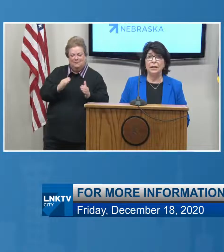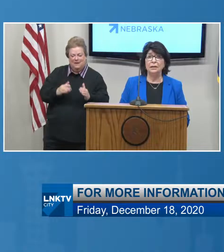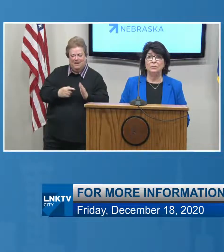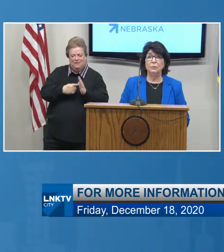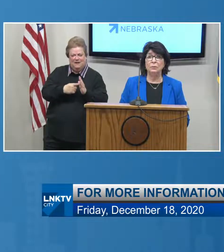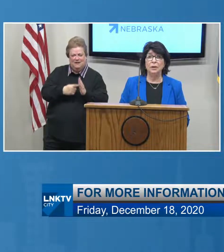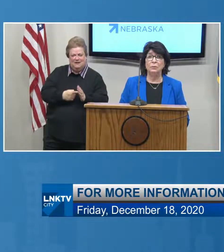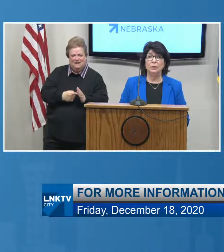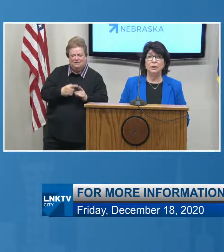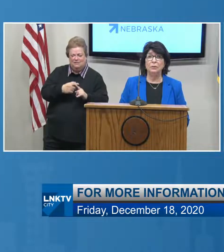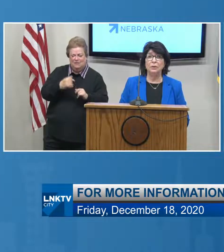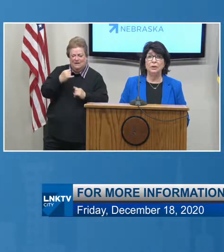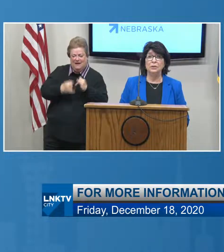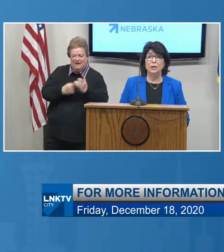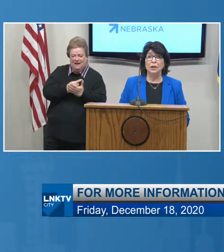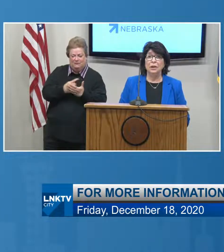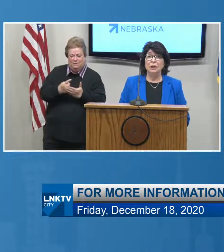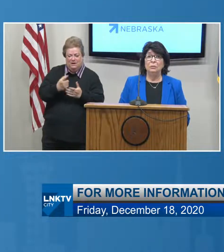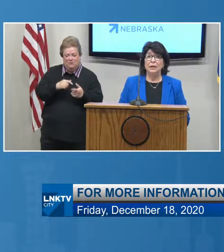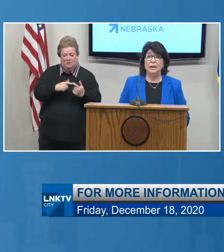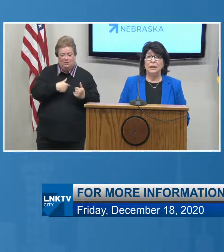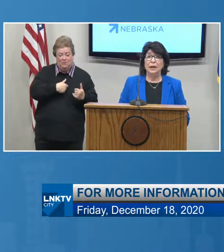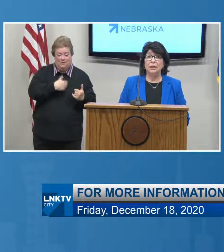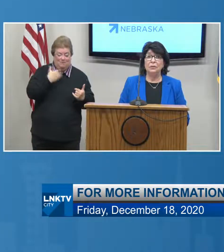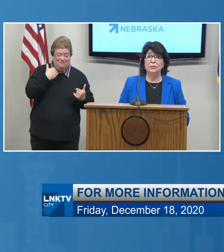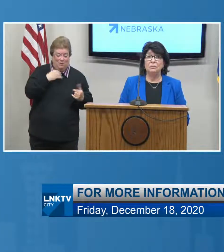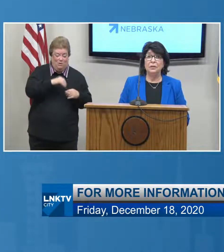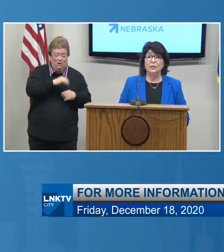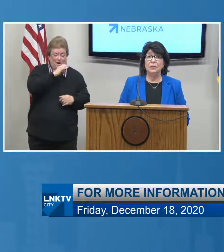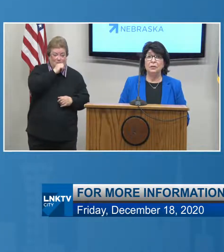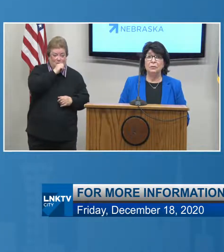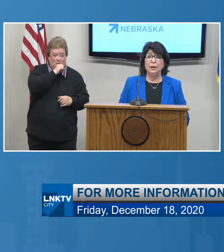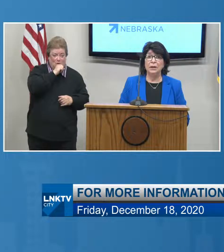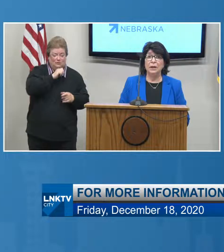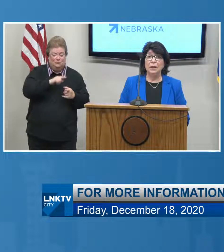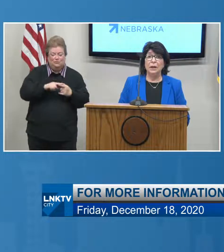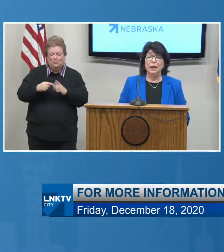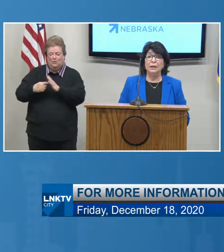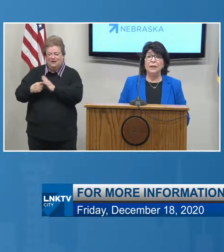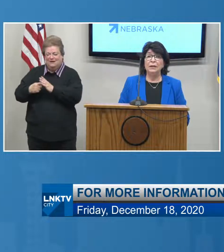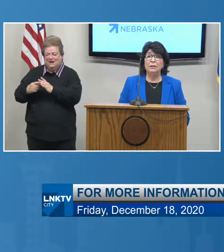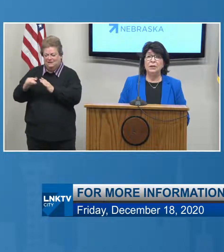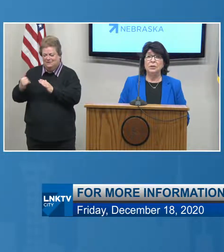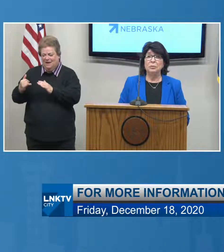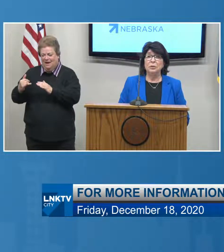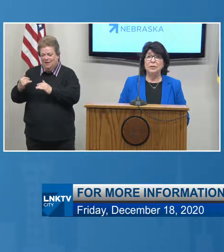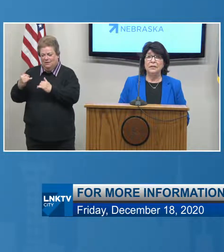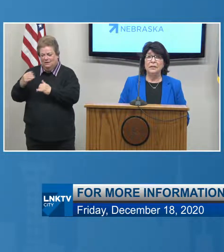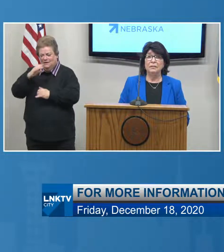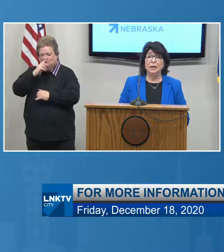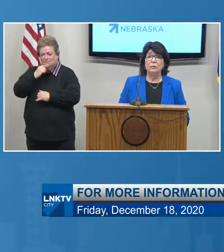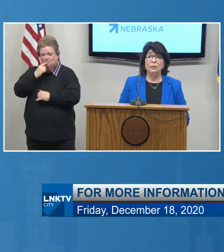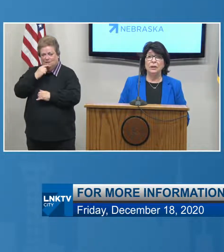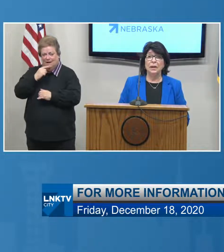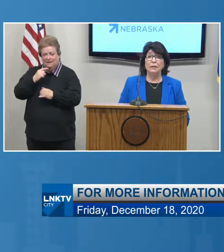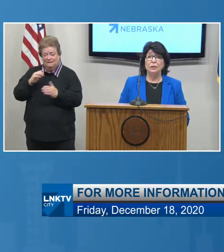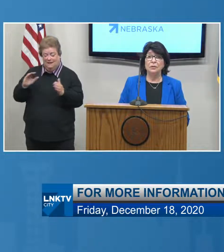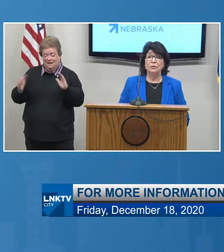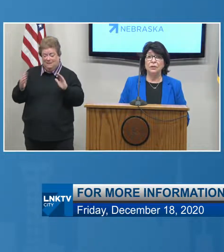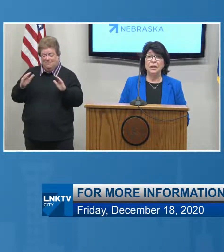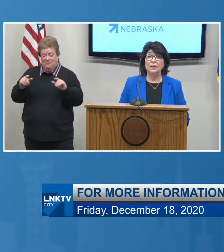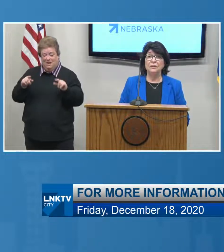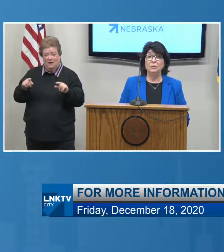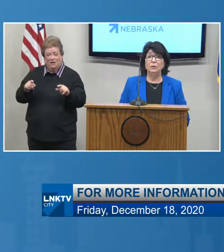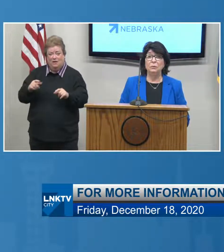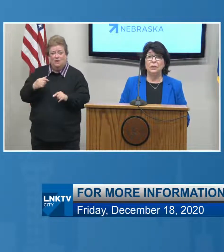from that last full week we are in orange with the indicators from this current week. At the end of October, the 7-day rolling average